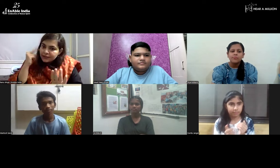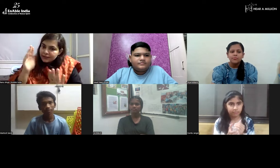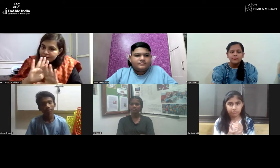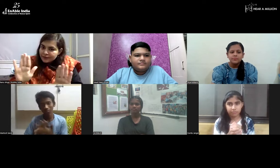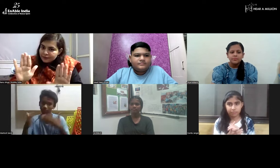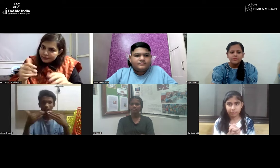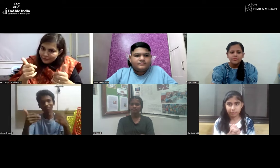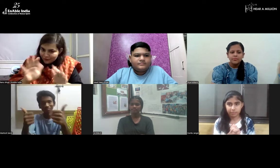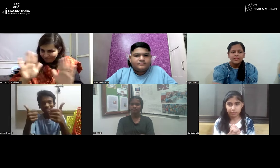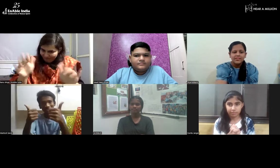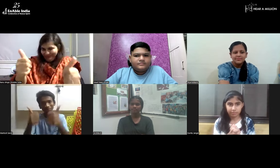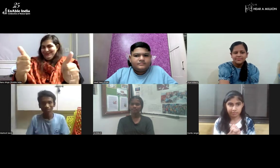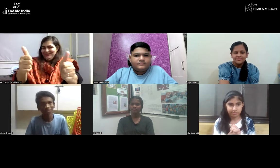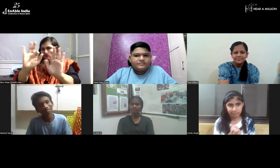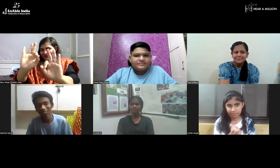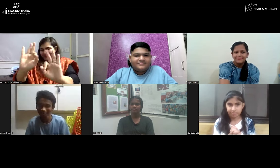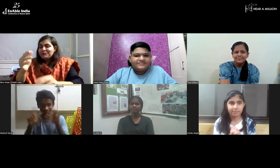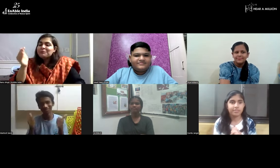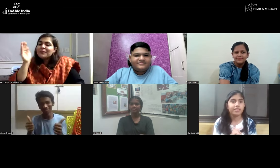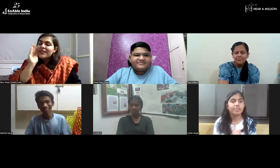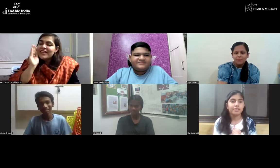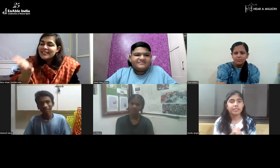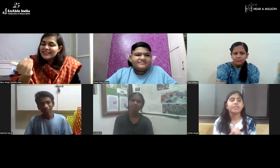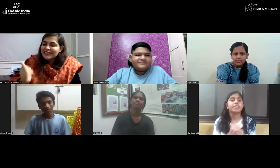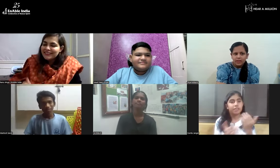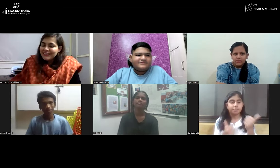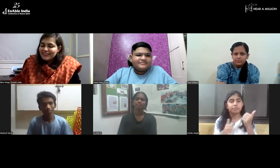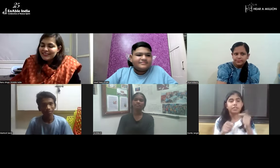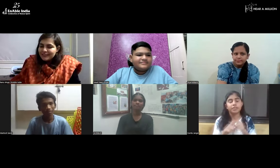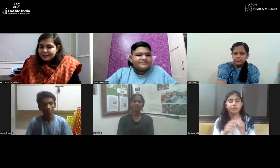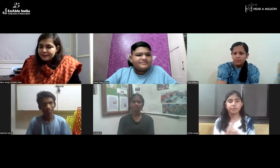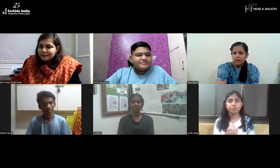to enjoy reading? Who would want to answer?